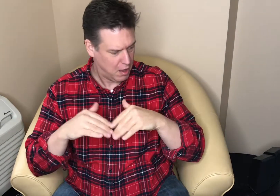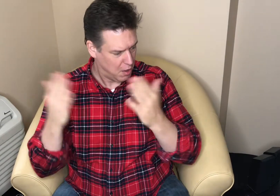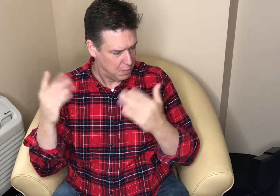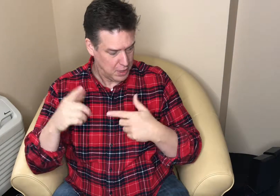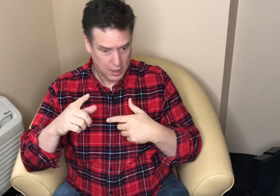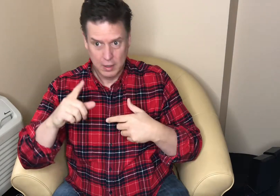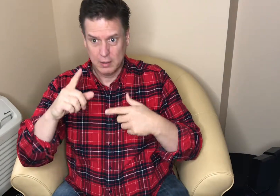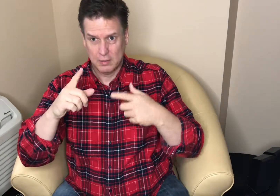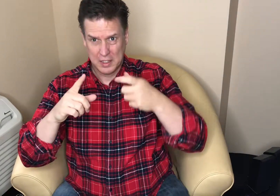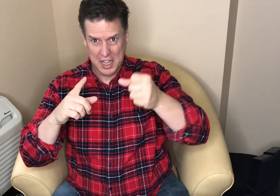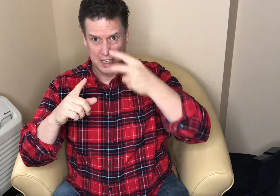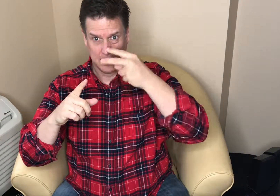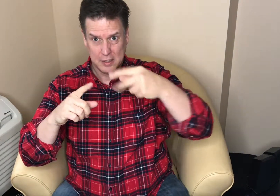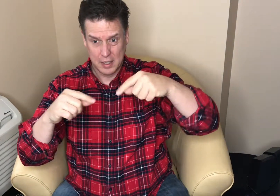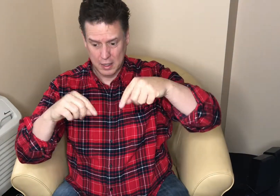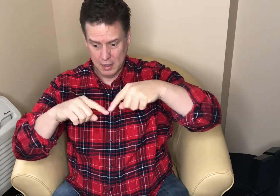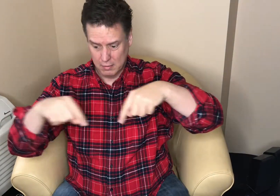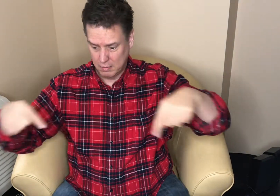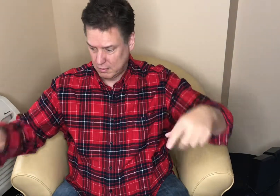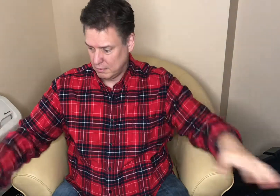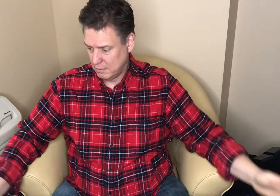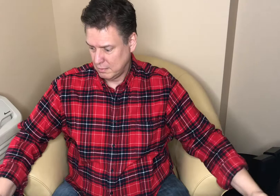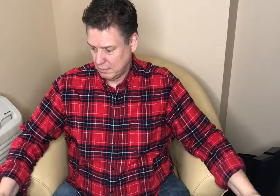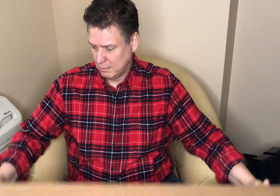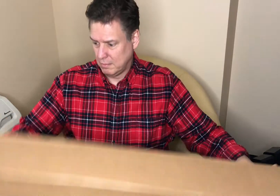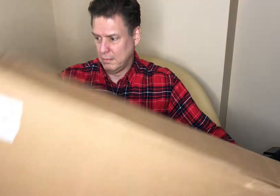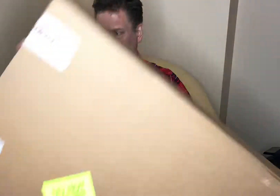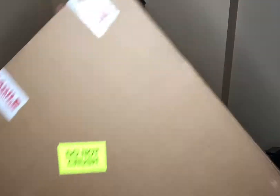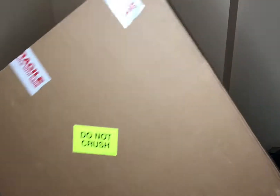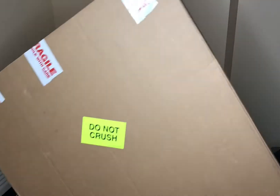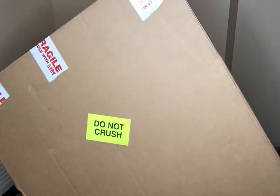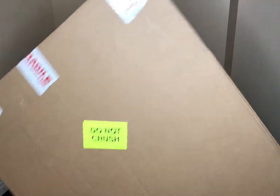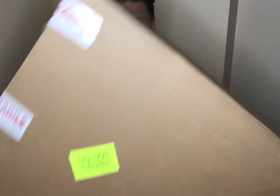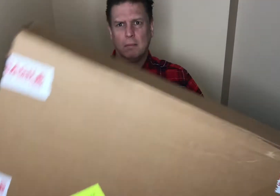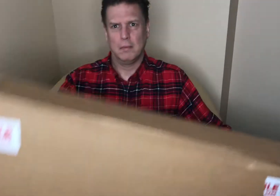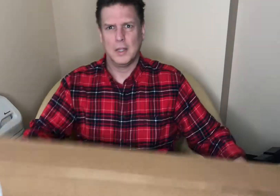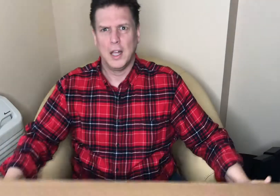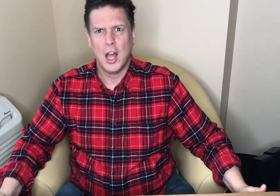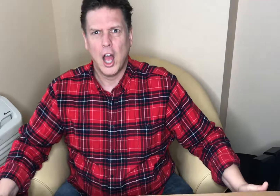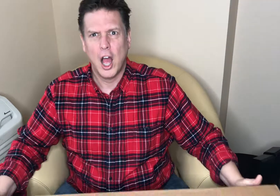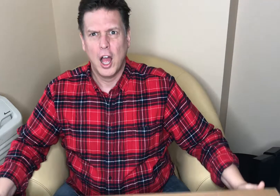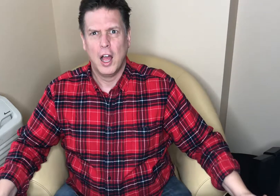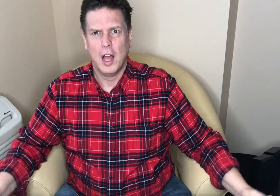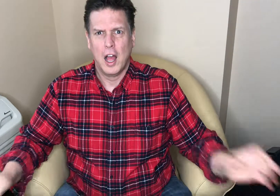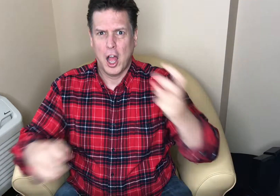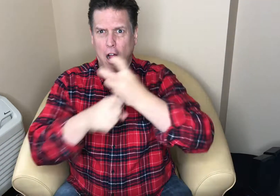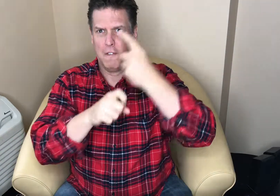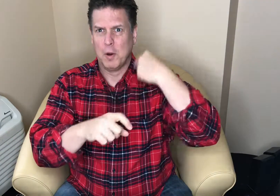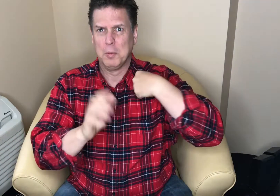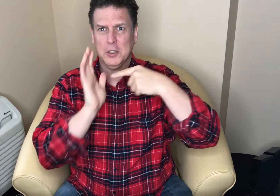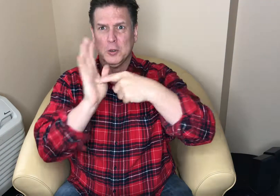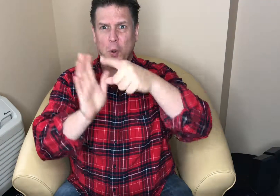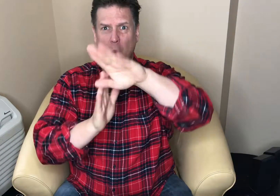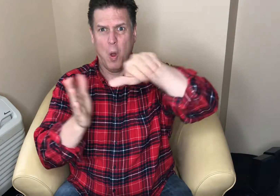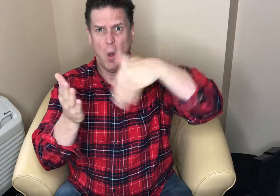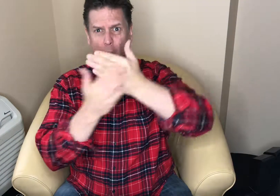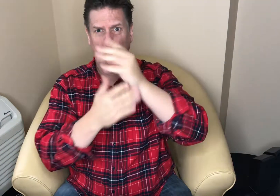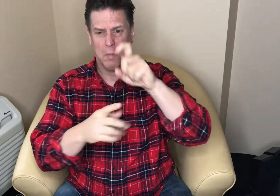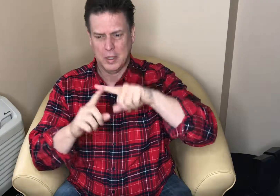I got this box and I don't know if you can tell how big it is but it's hard for me